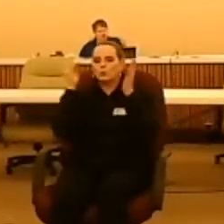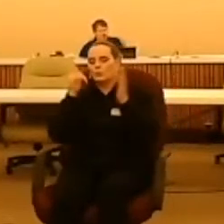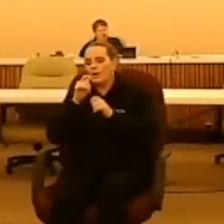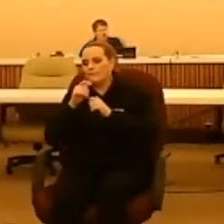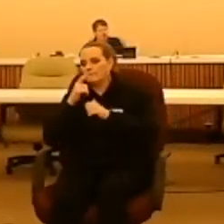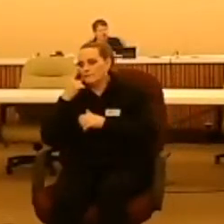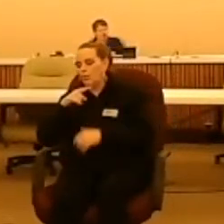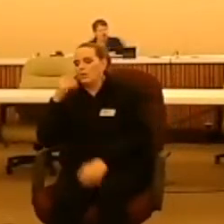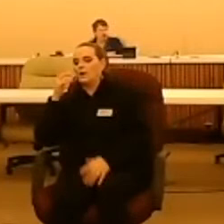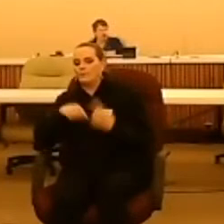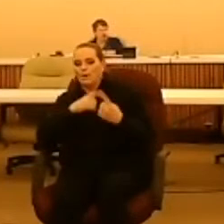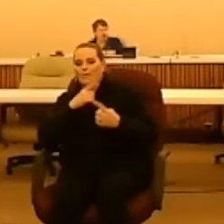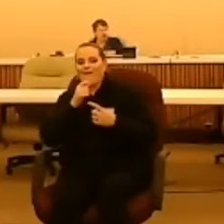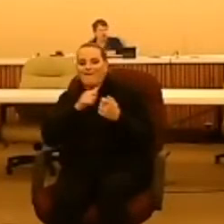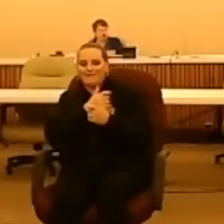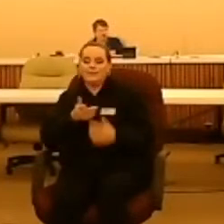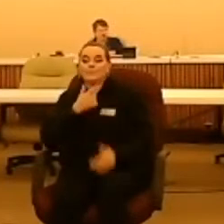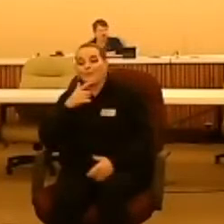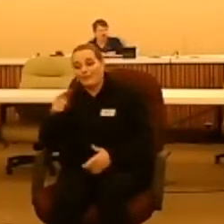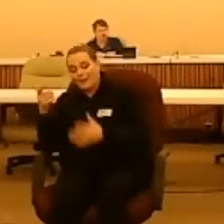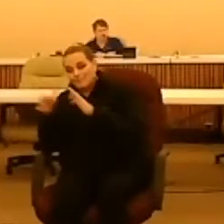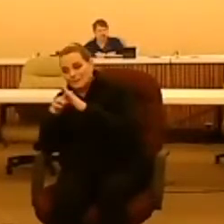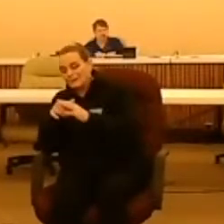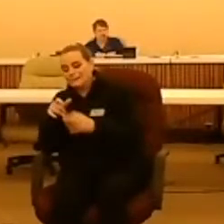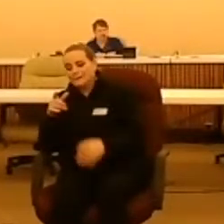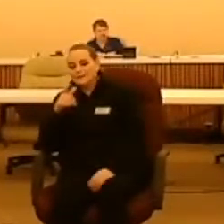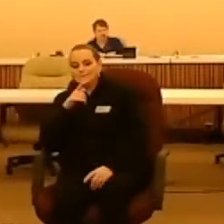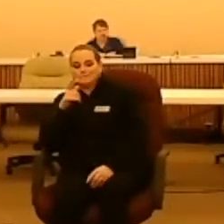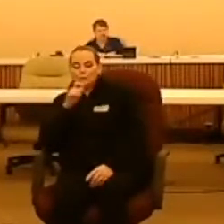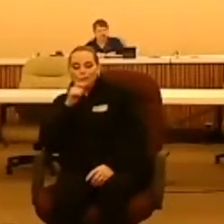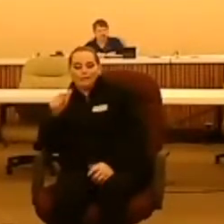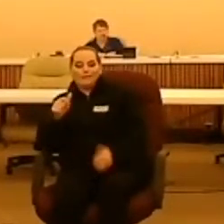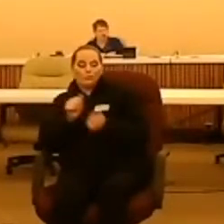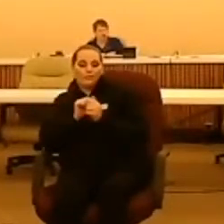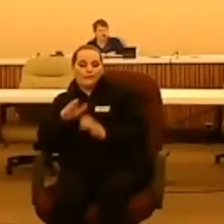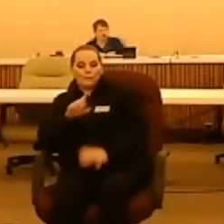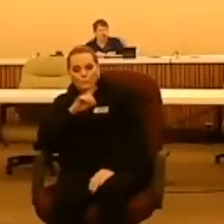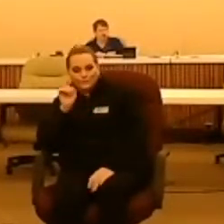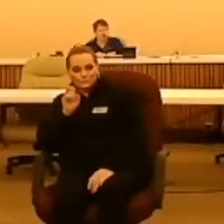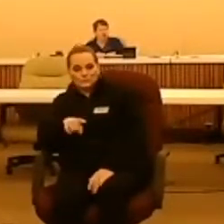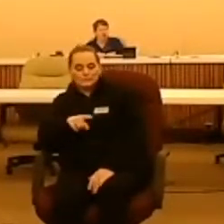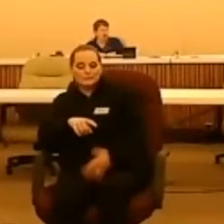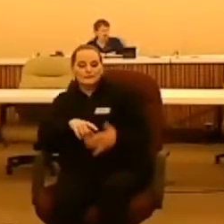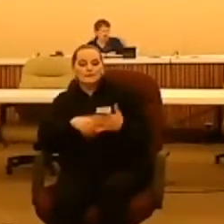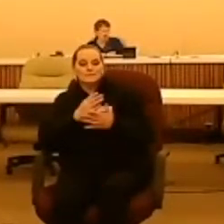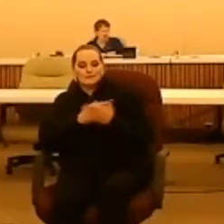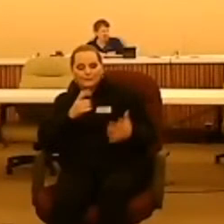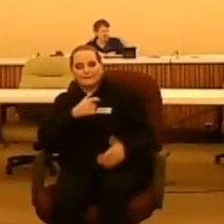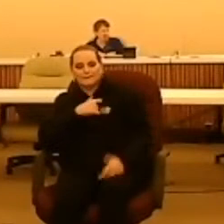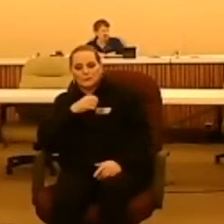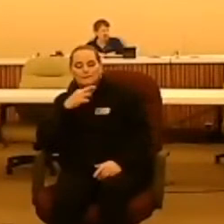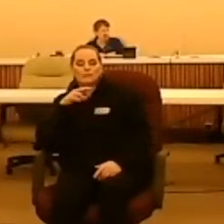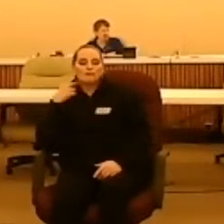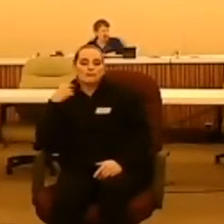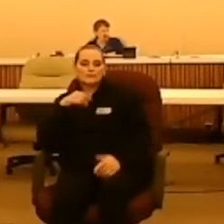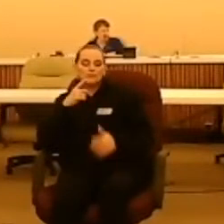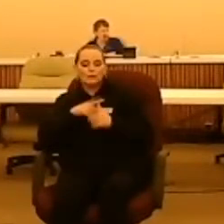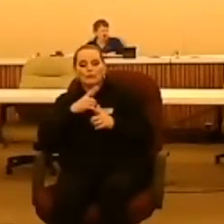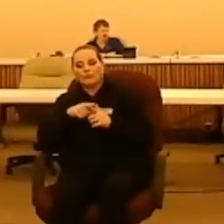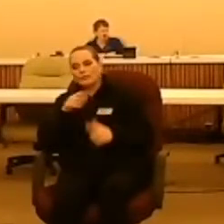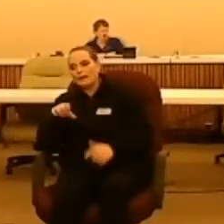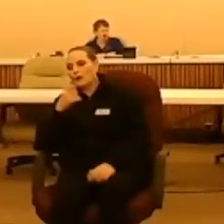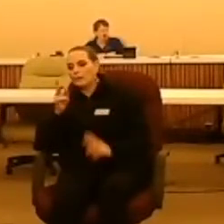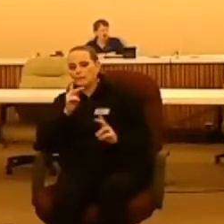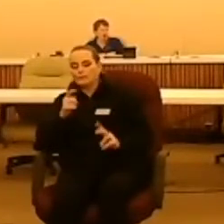anything. But with that said, there's no question some things are going to be riskier than others, which again is why I would